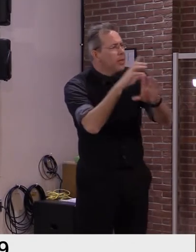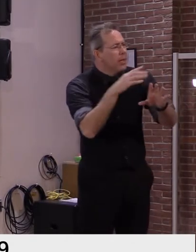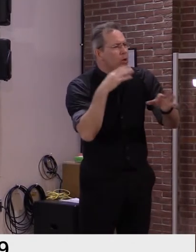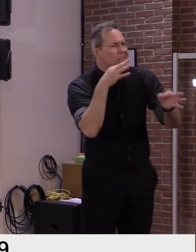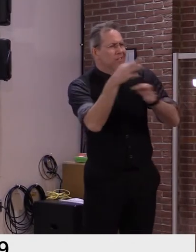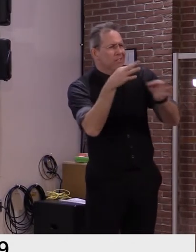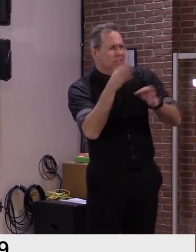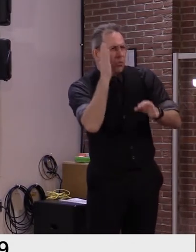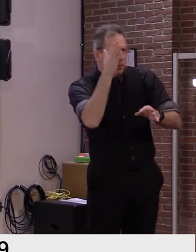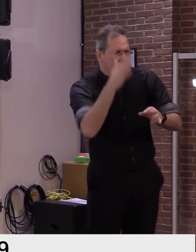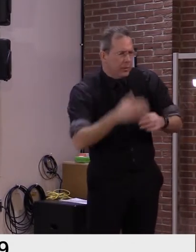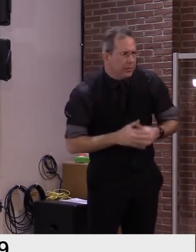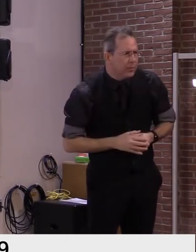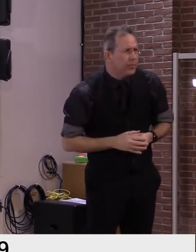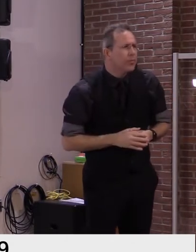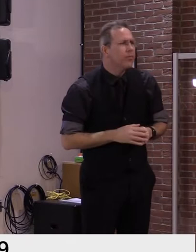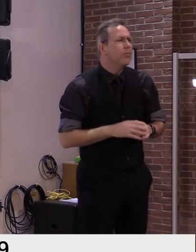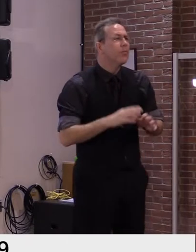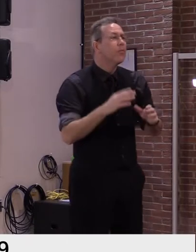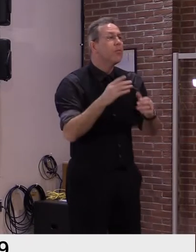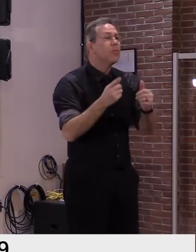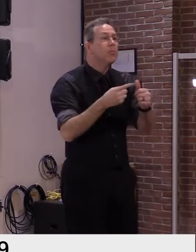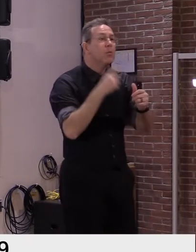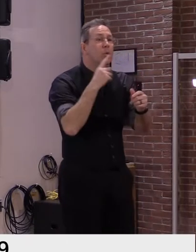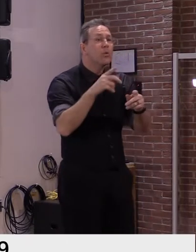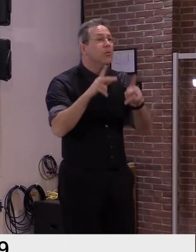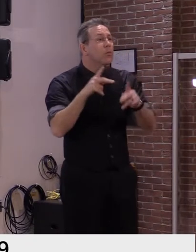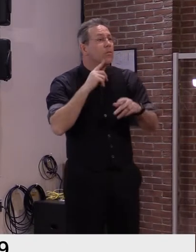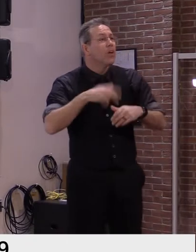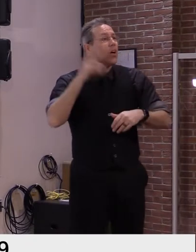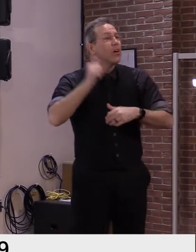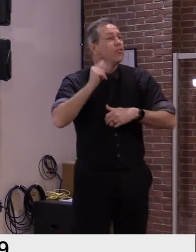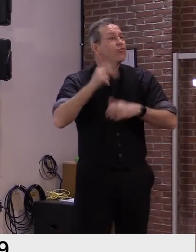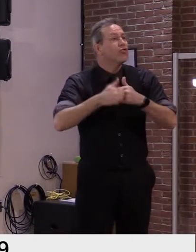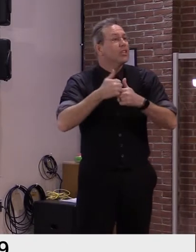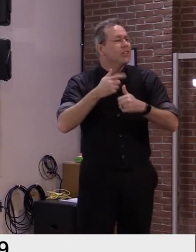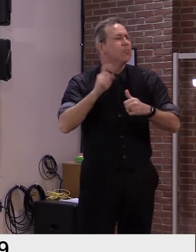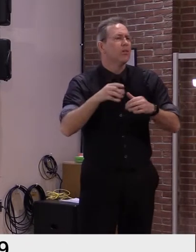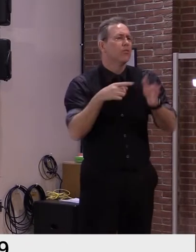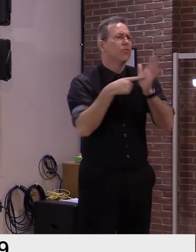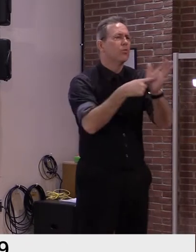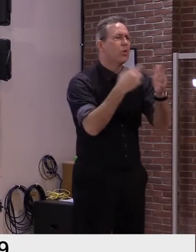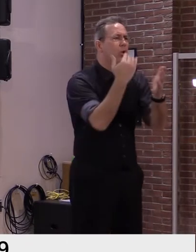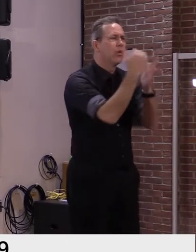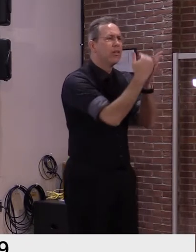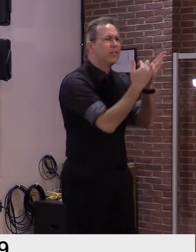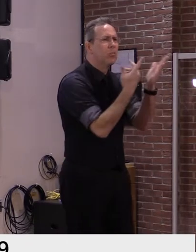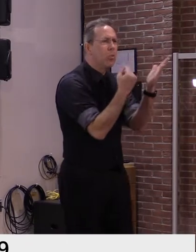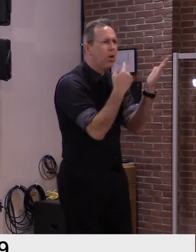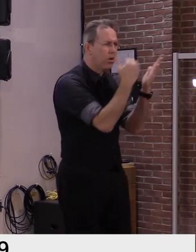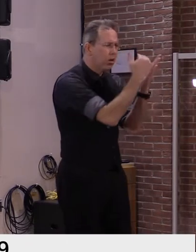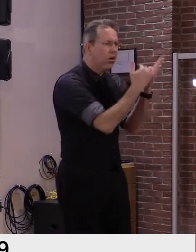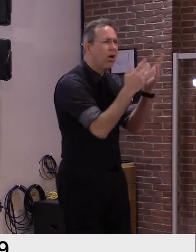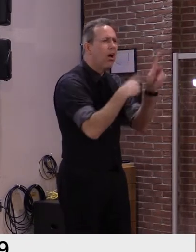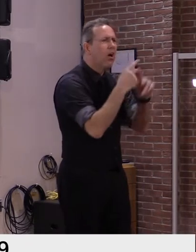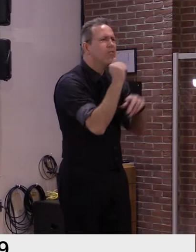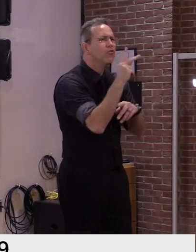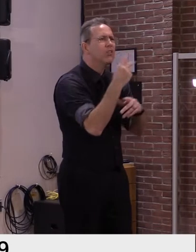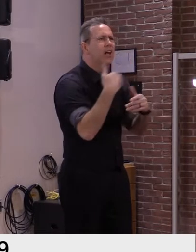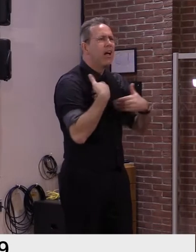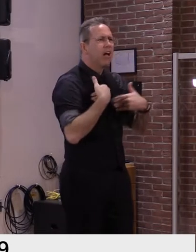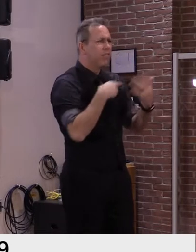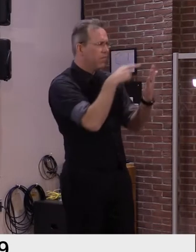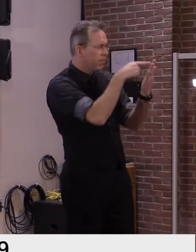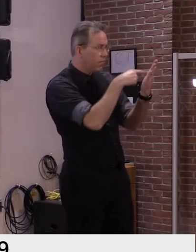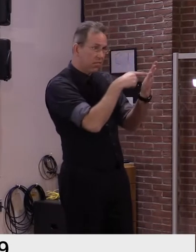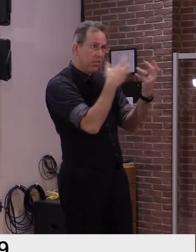high-risk conditions can check the list of conditions on the Health Department website to see if they are eligible. Family